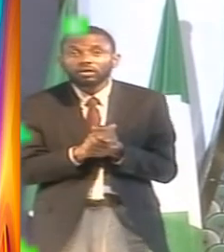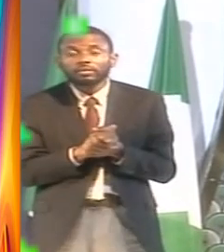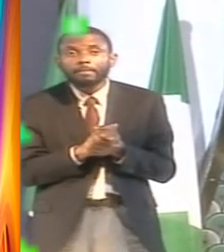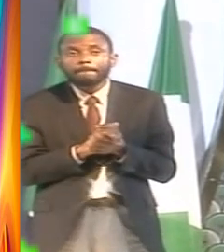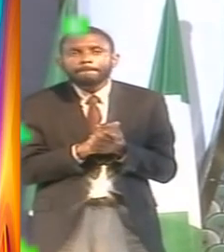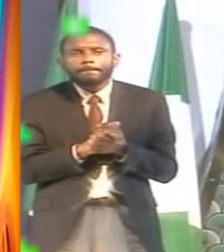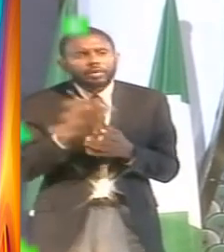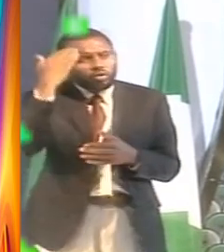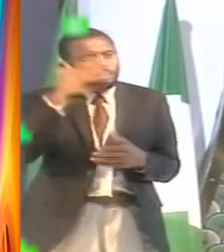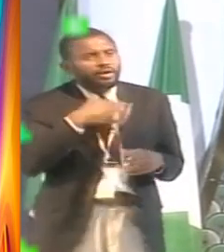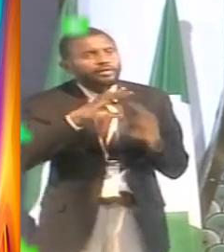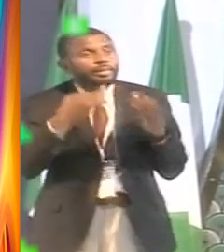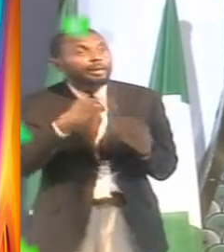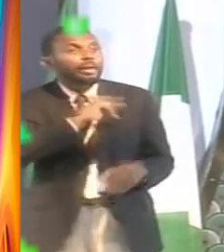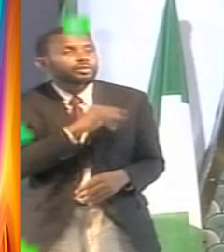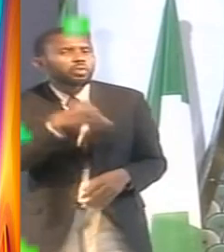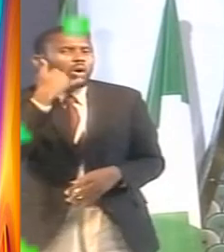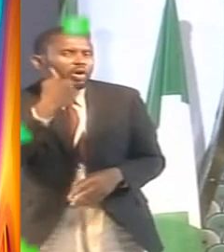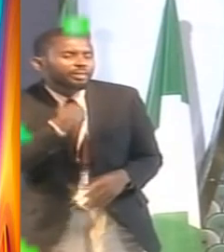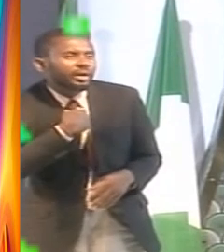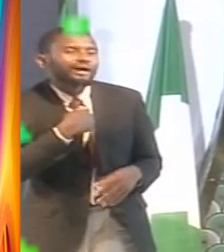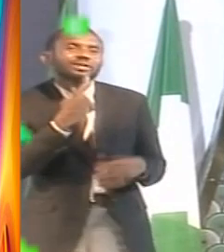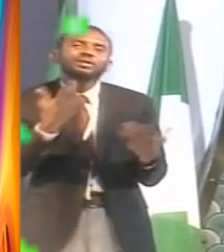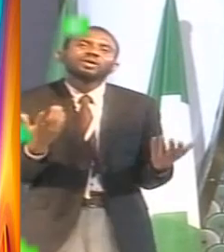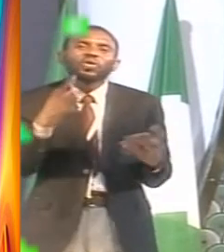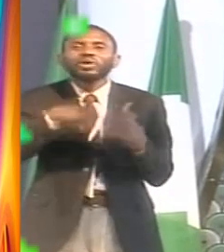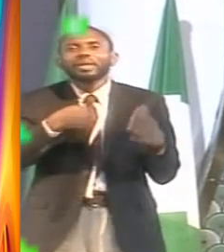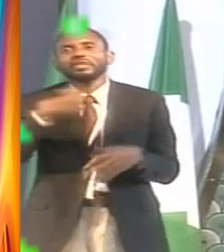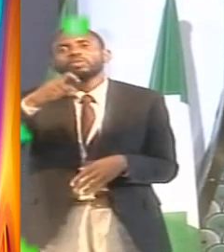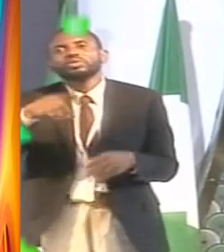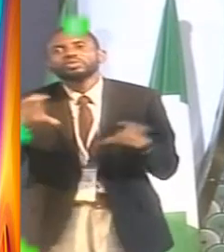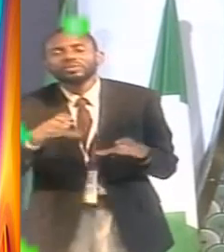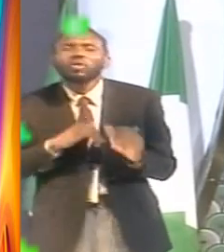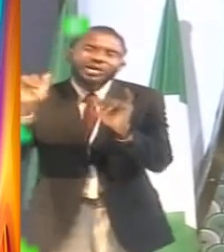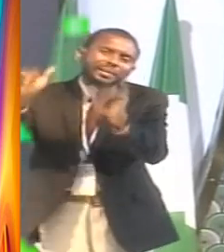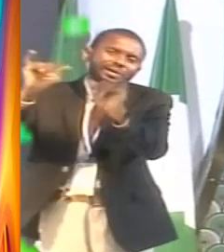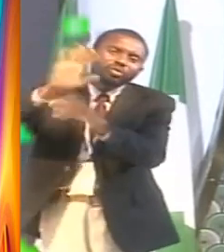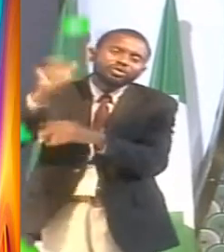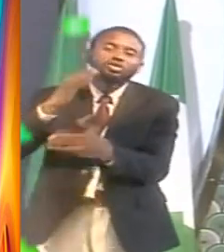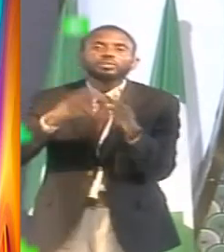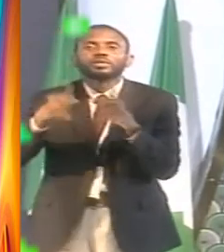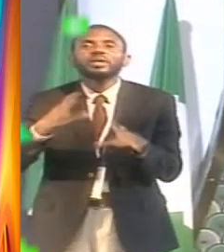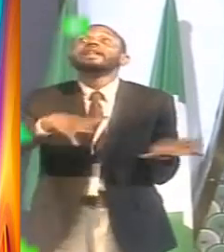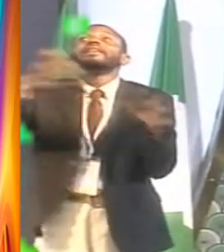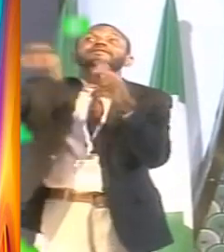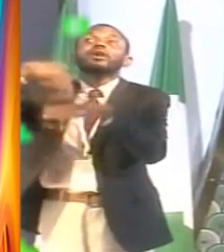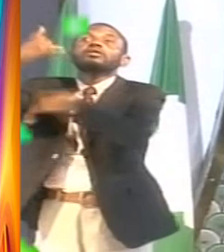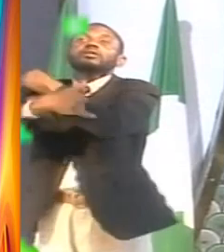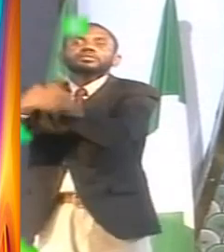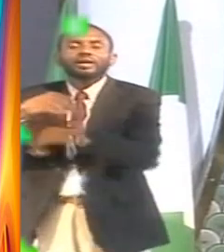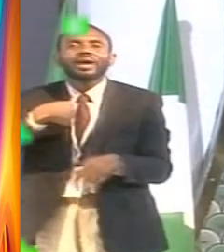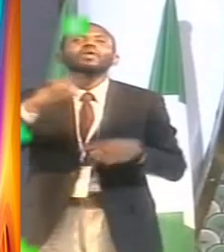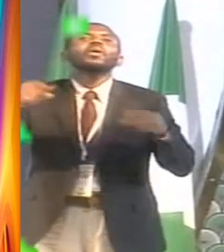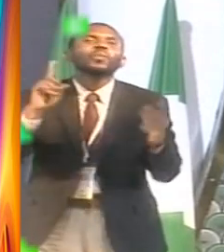My family members who called me, I said, so what am I supposed to do? No, remain in Abuja. Some people say, leave the country. And I said, to go